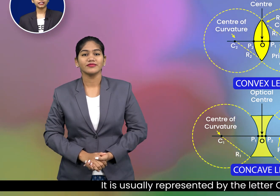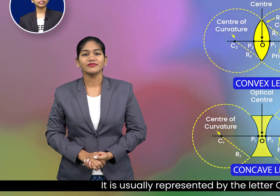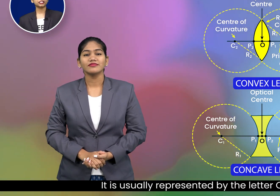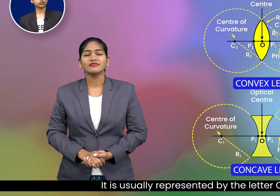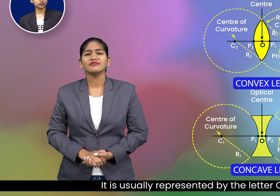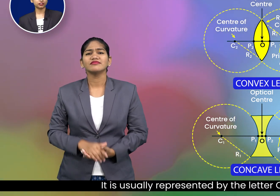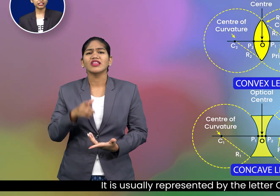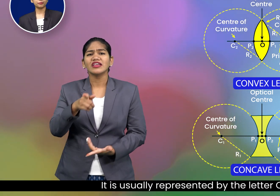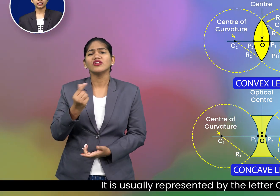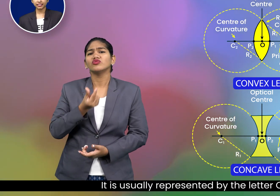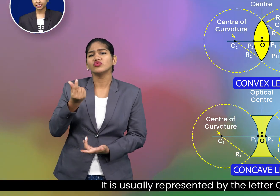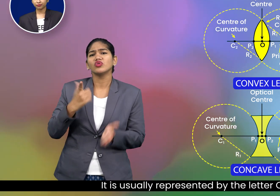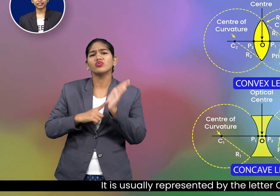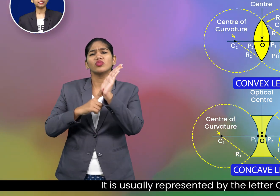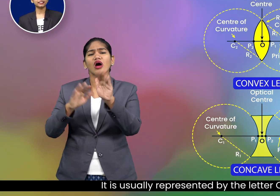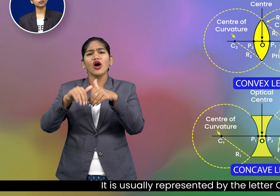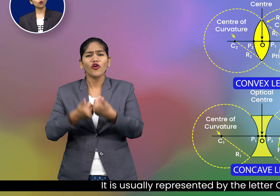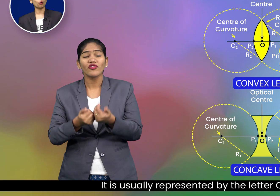It is usually represented by the letter O.